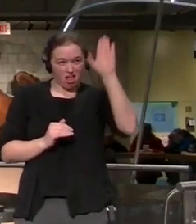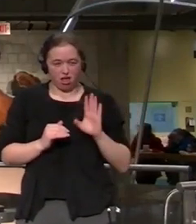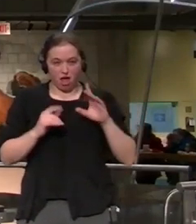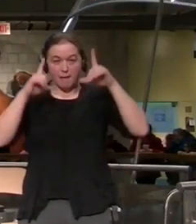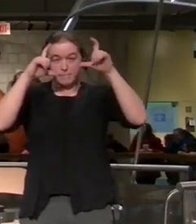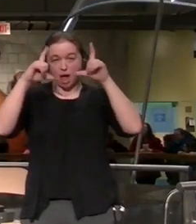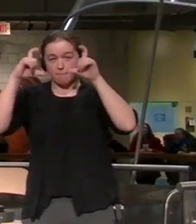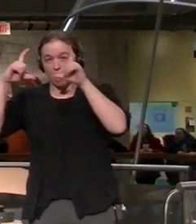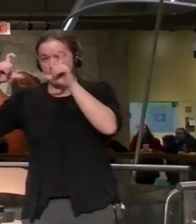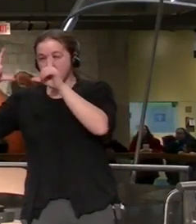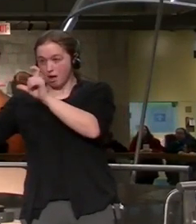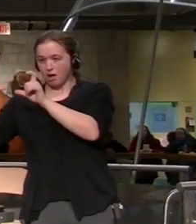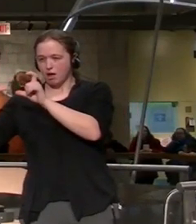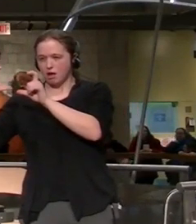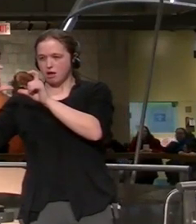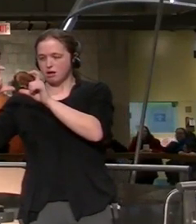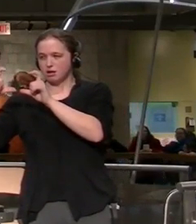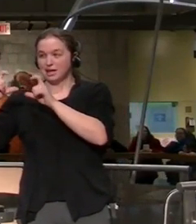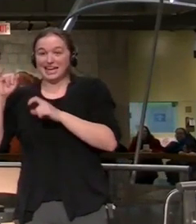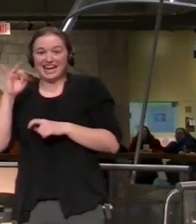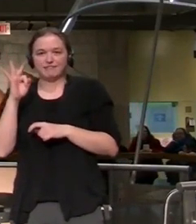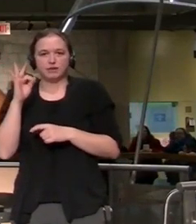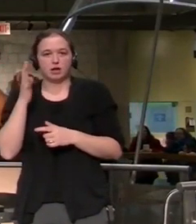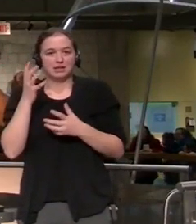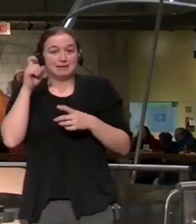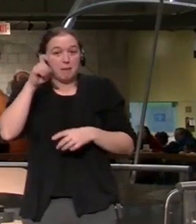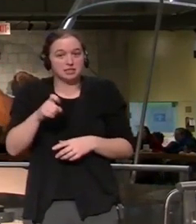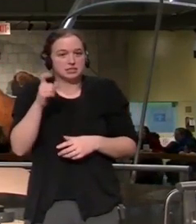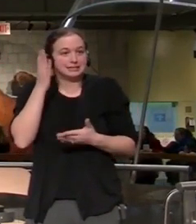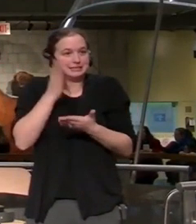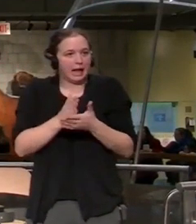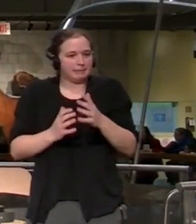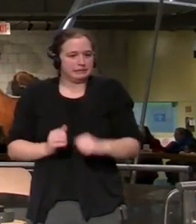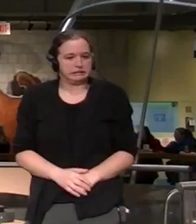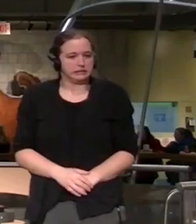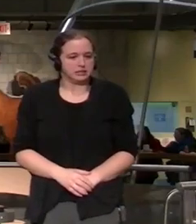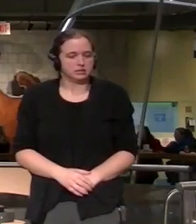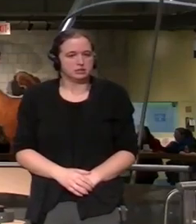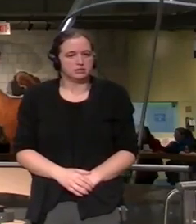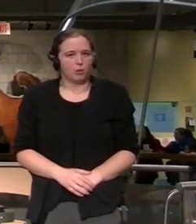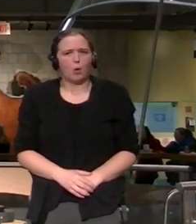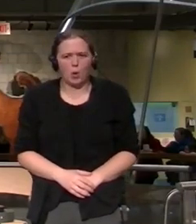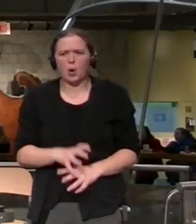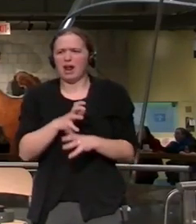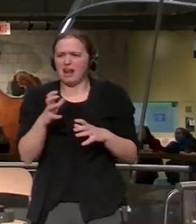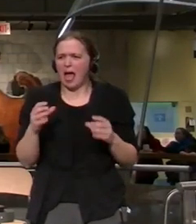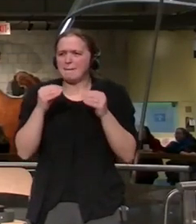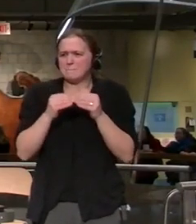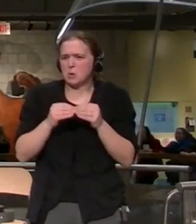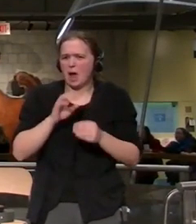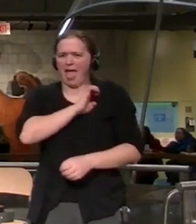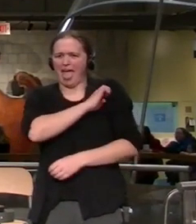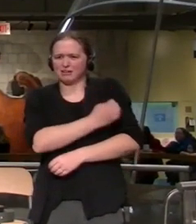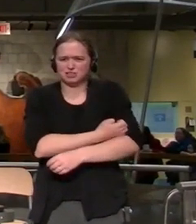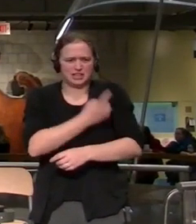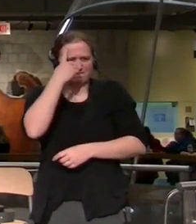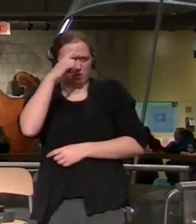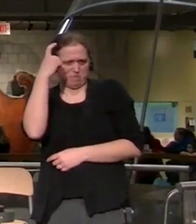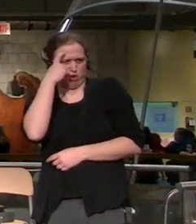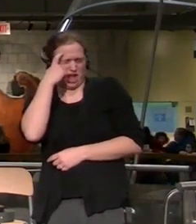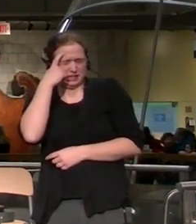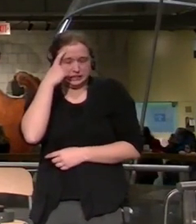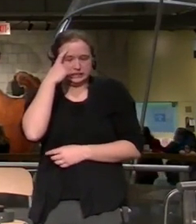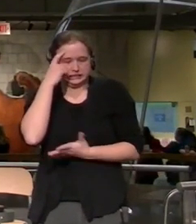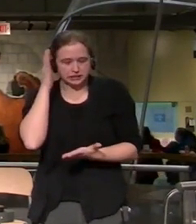brain significantly more energy to hold back a response than to give one. And so if you have a look into the brain, what we know, this